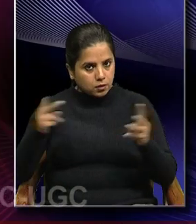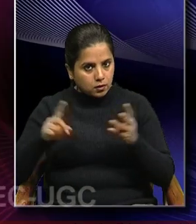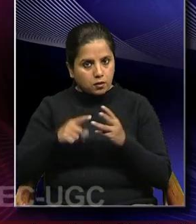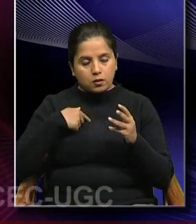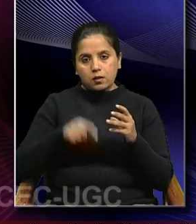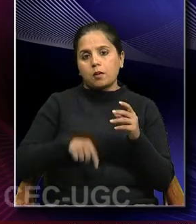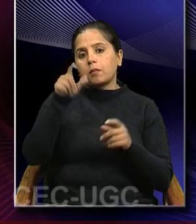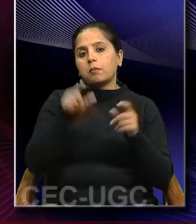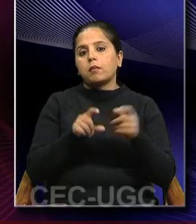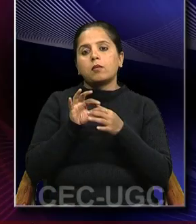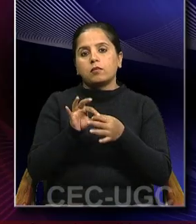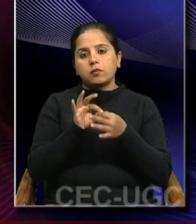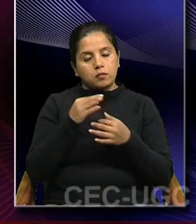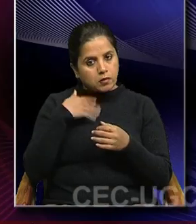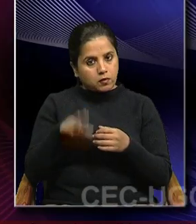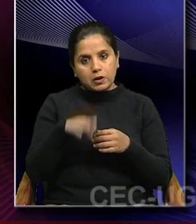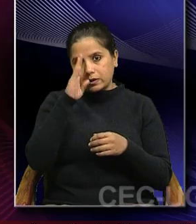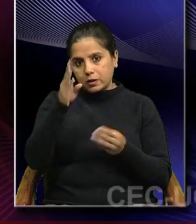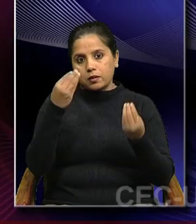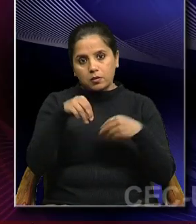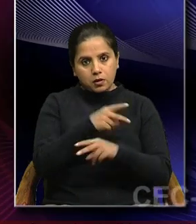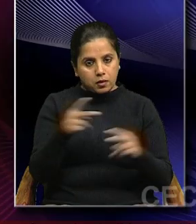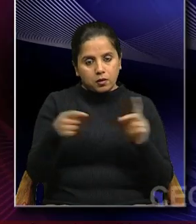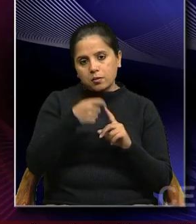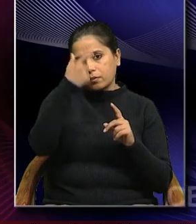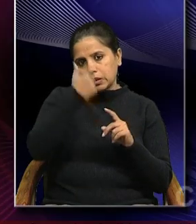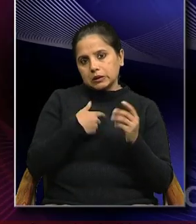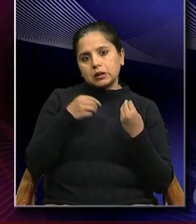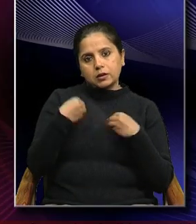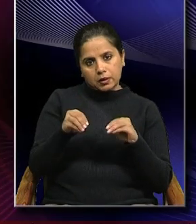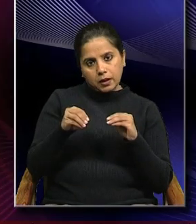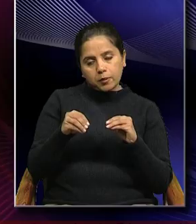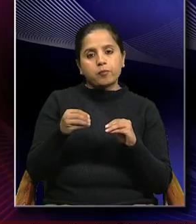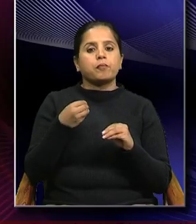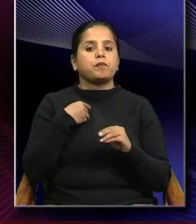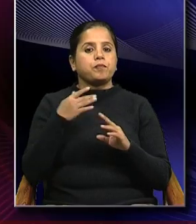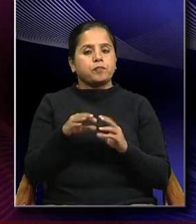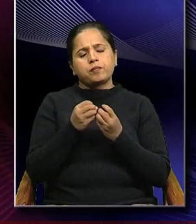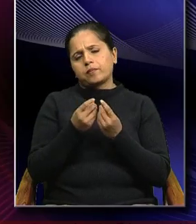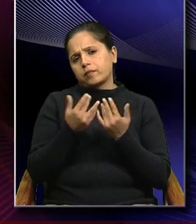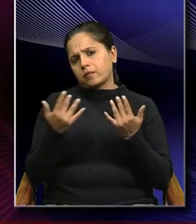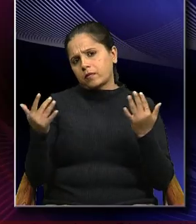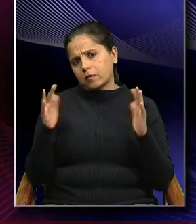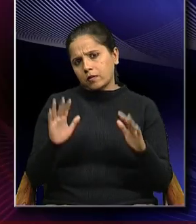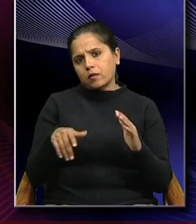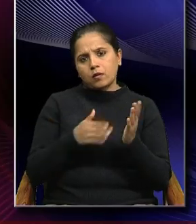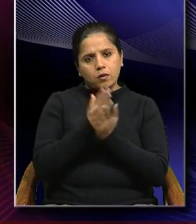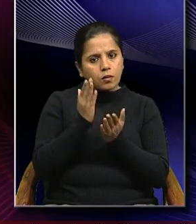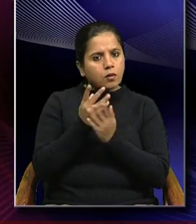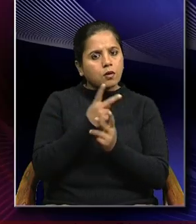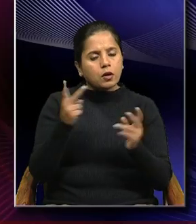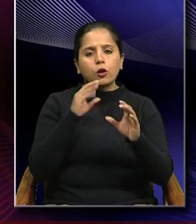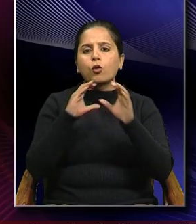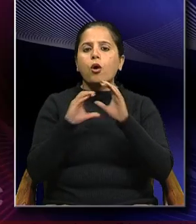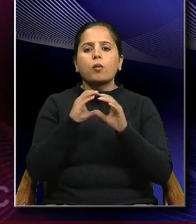public relations, we have direct marketing, we have personal selling, and we have n number of ways and means to